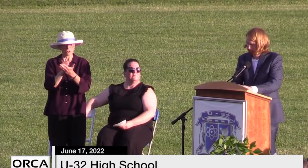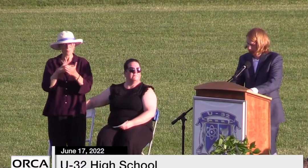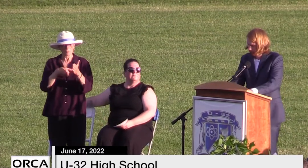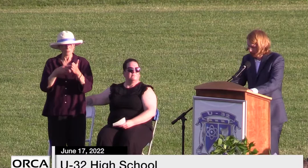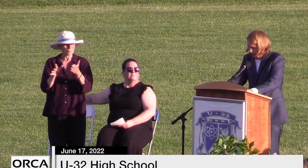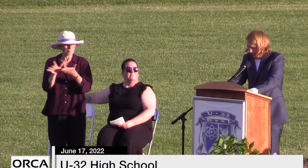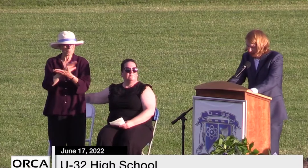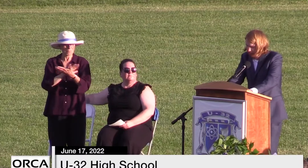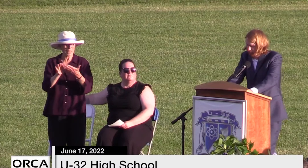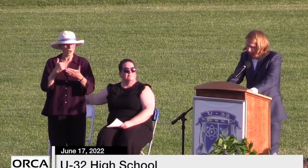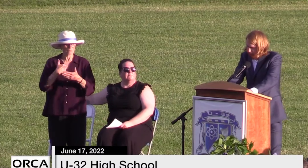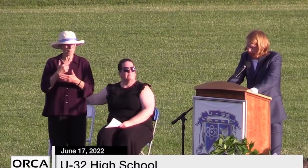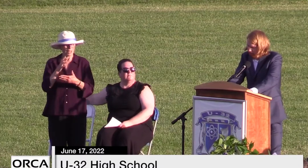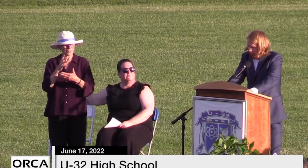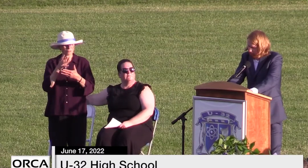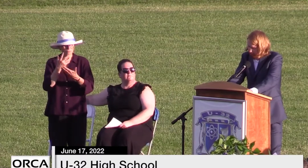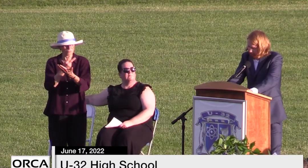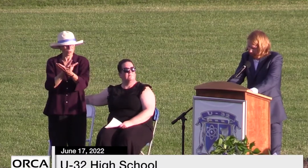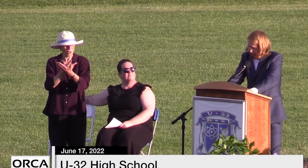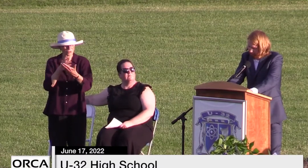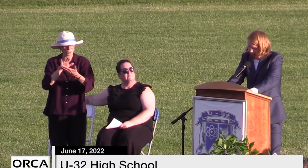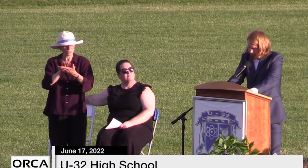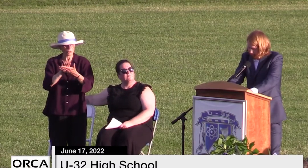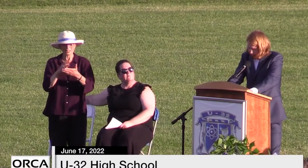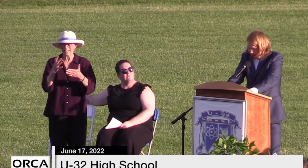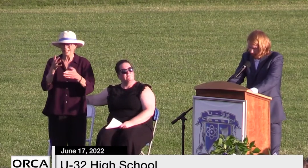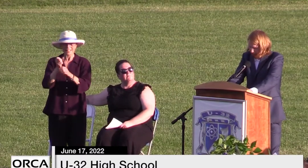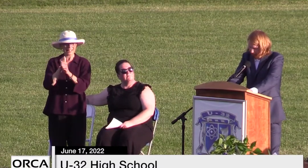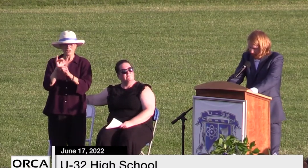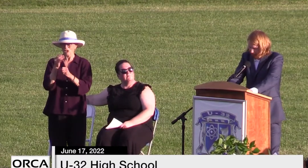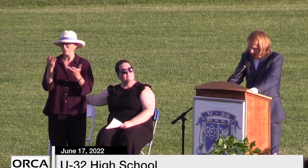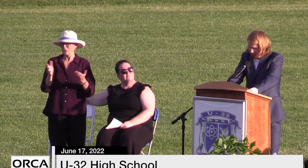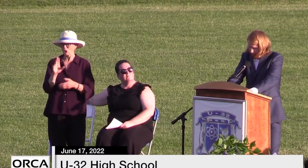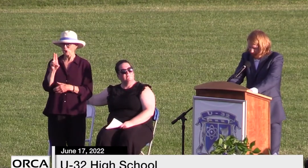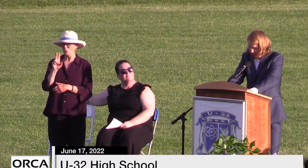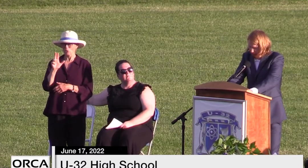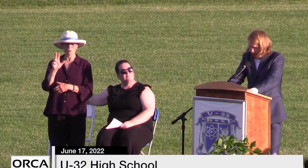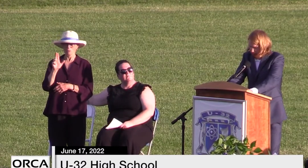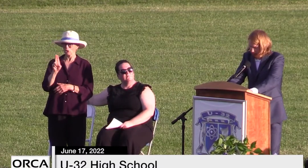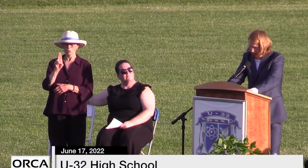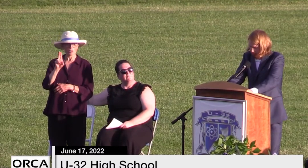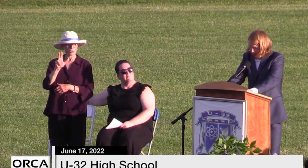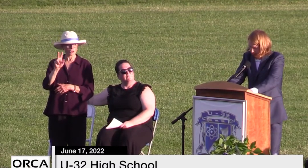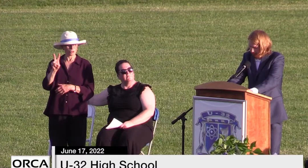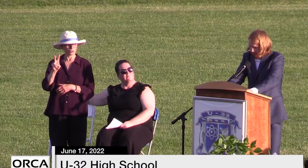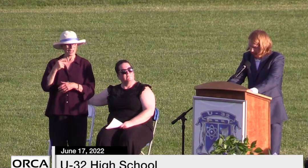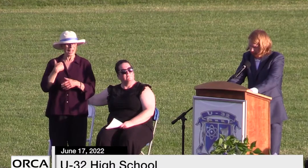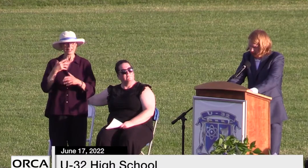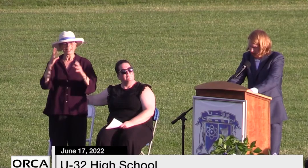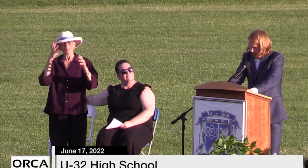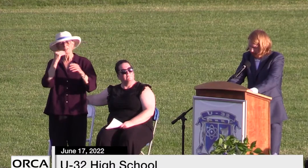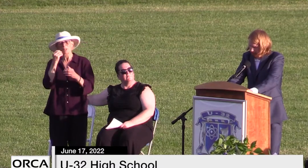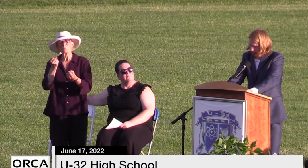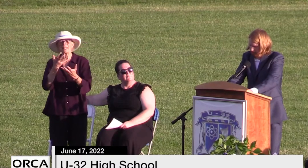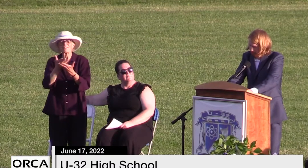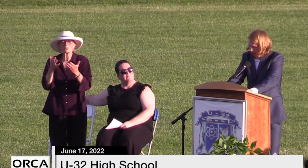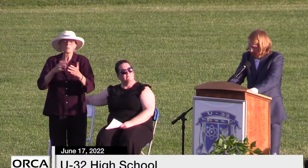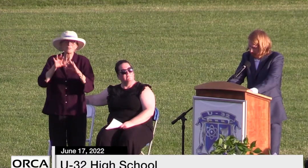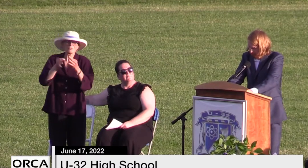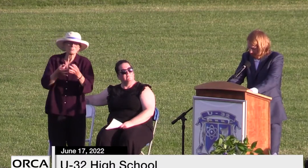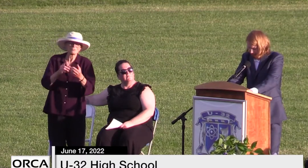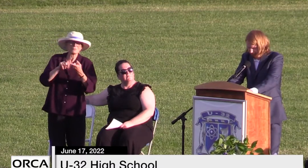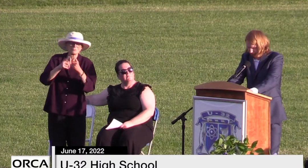school, landing a job here at U32, experiencing amazing things with my friends, family, colleagues,